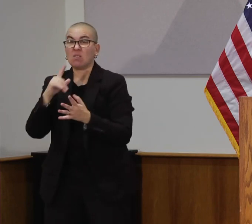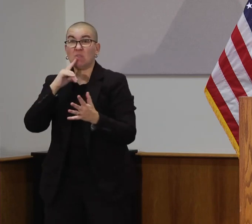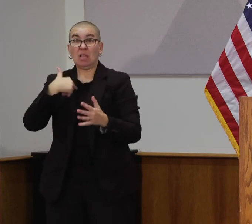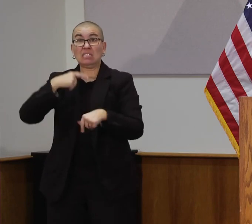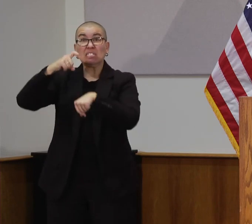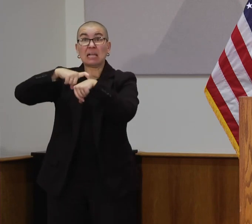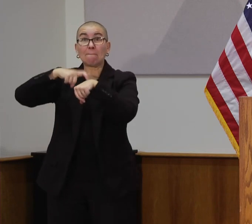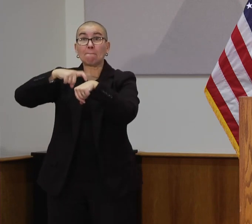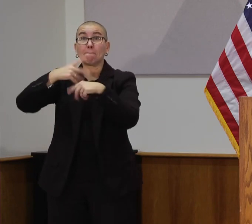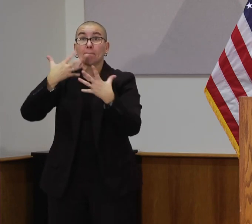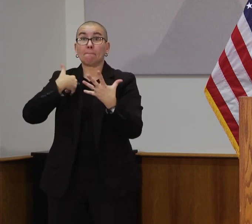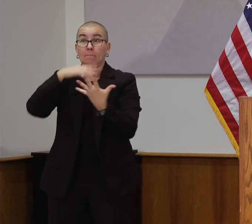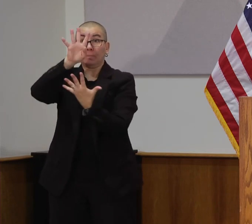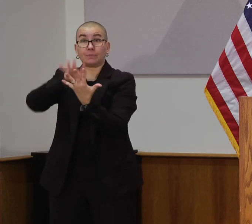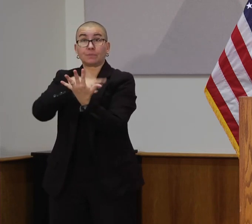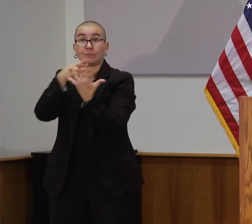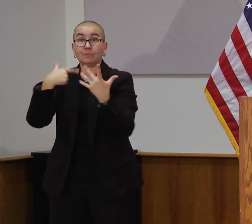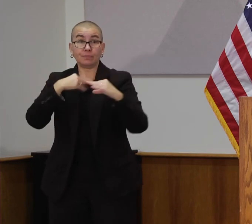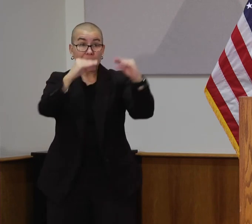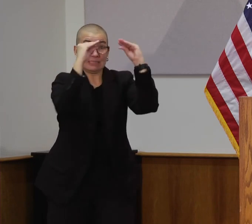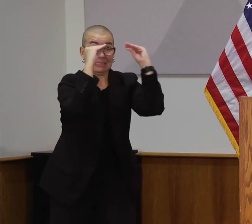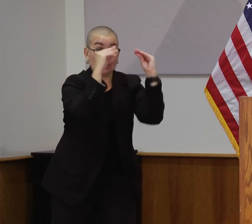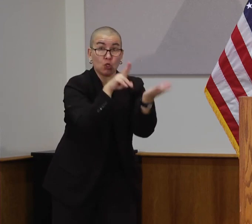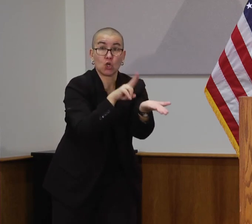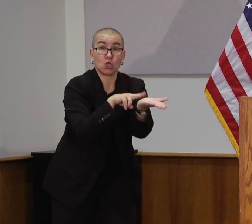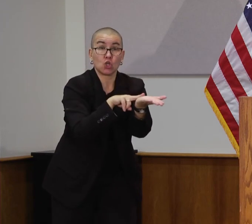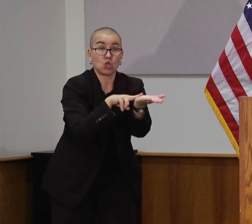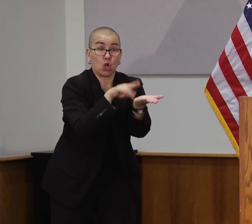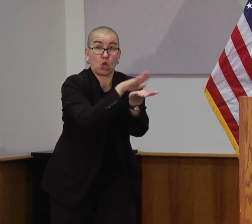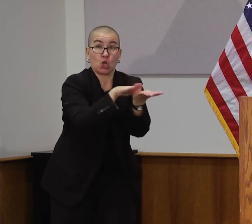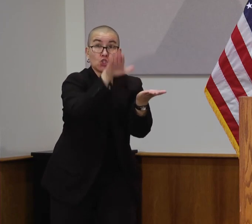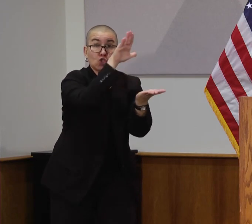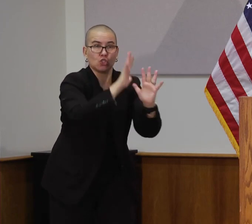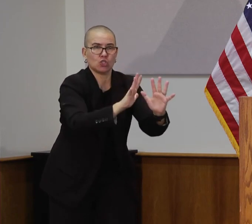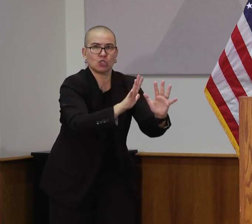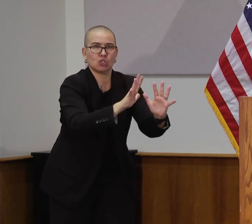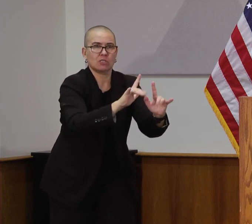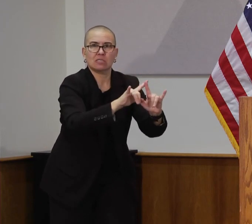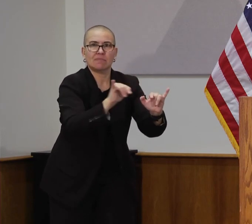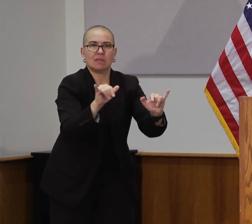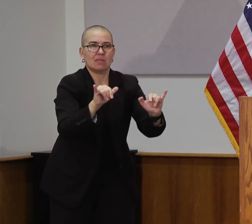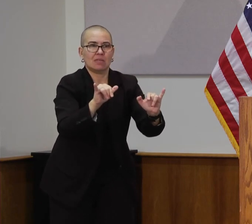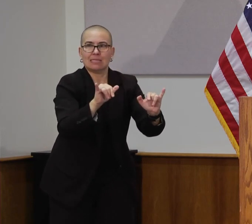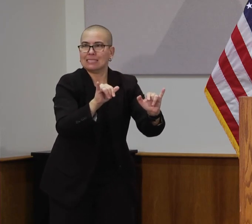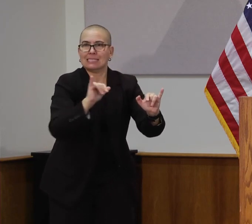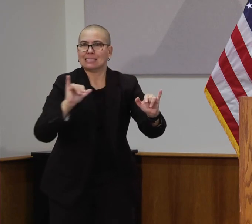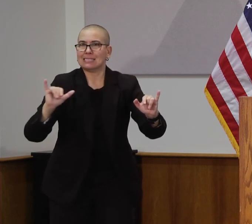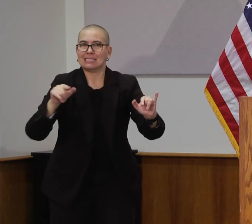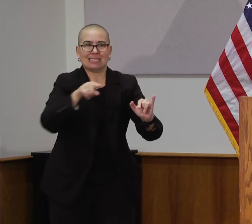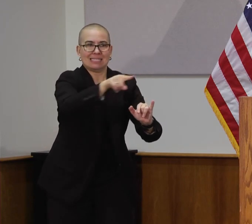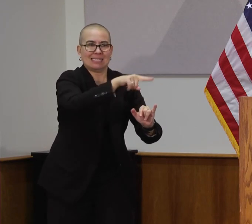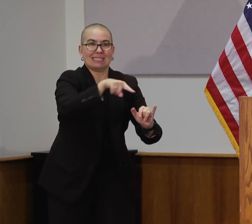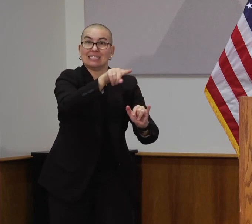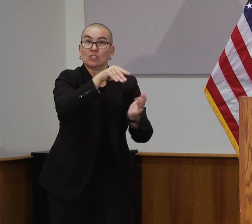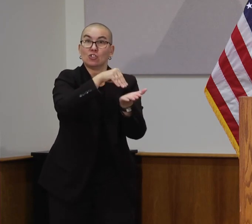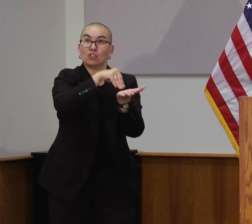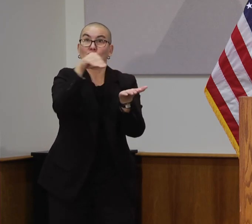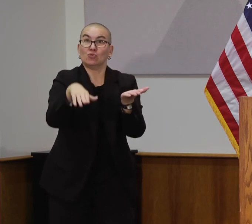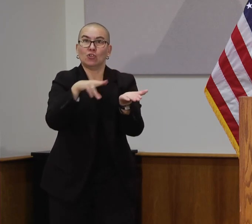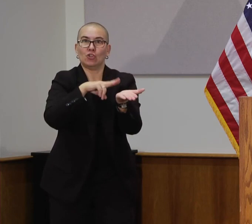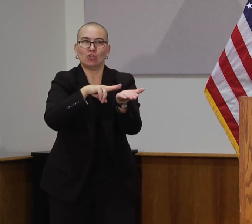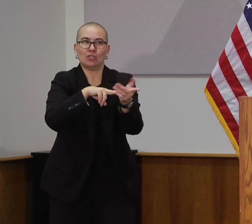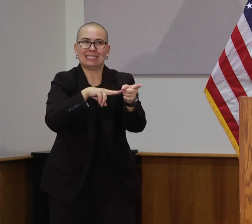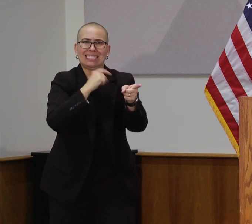our future nurses. I genuinely am concerned that a core piece of their education,